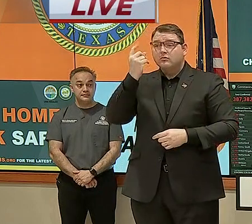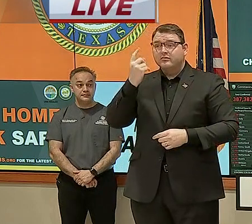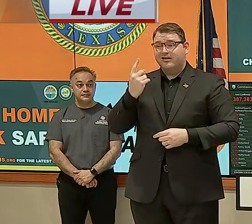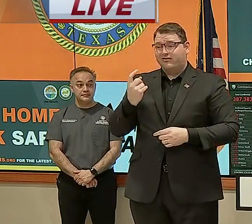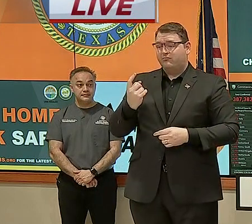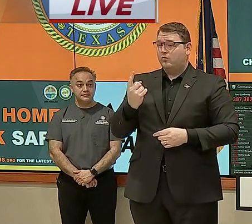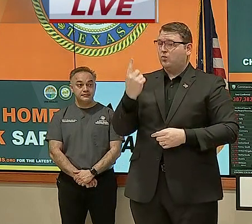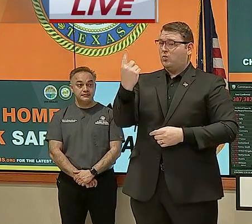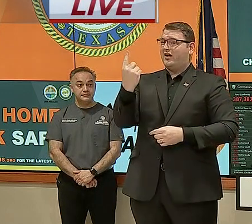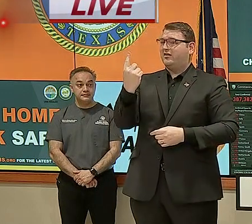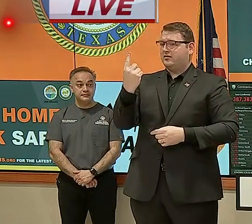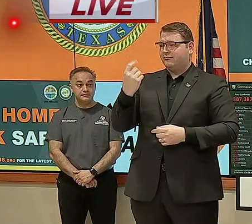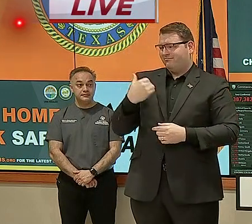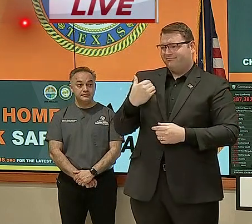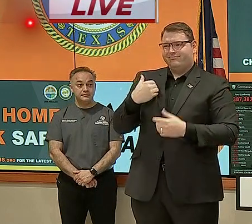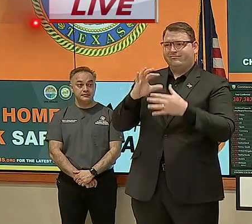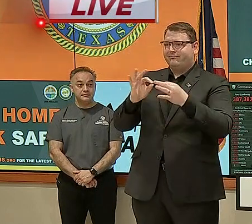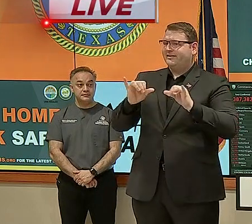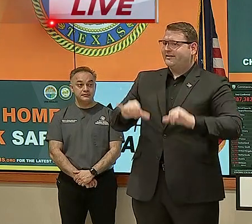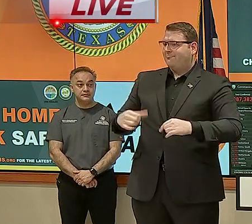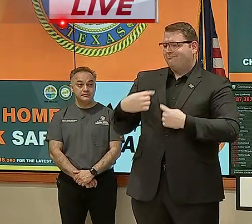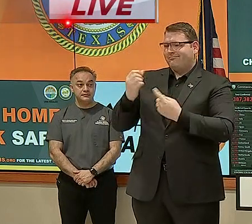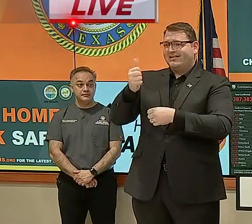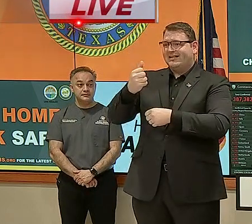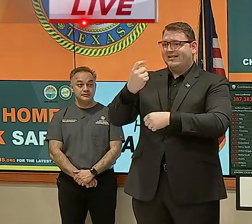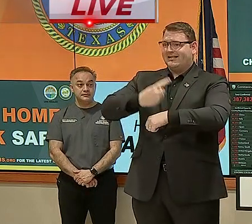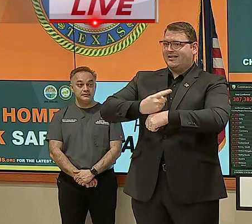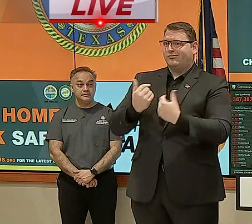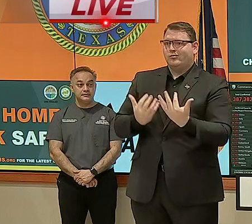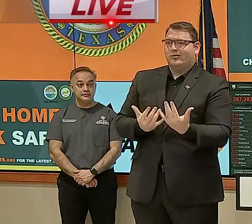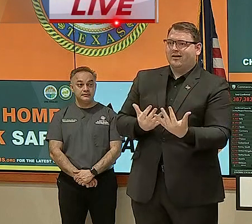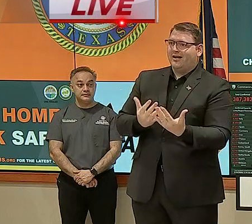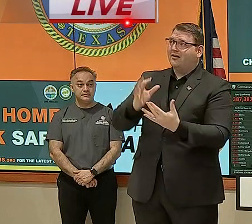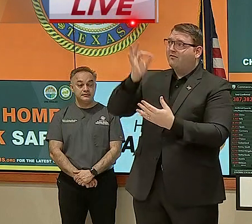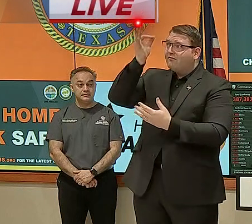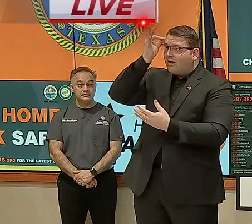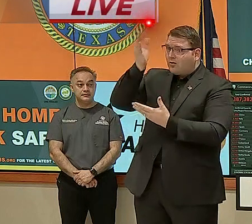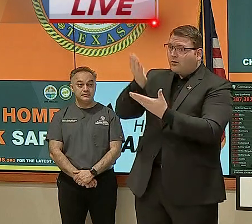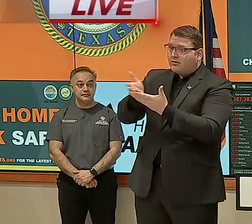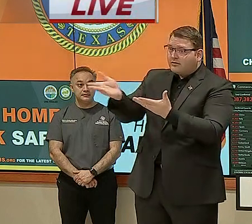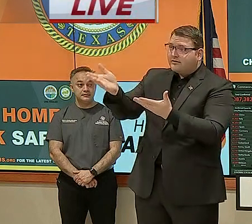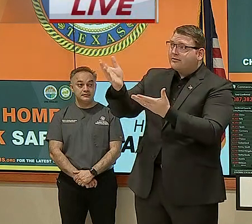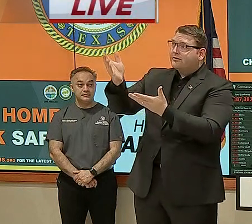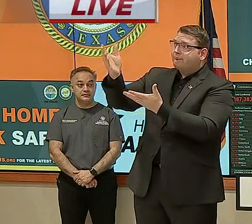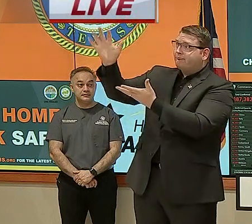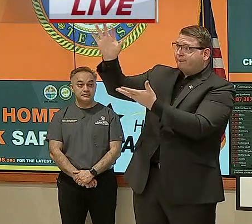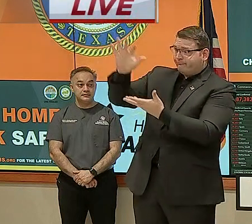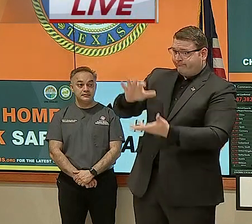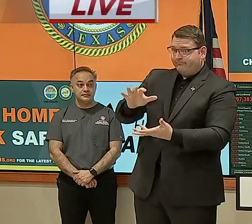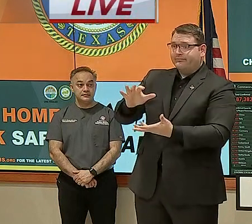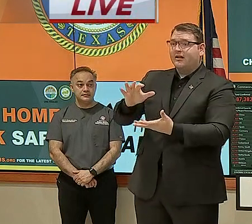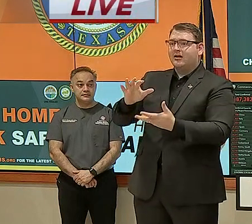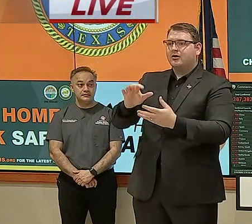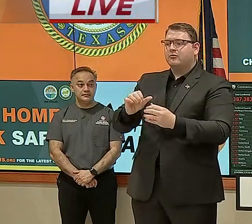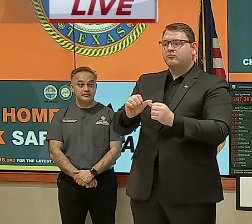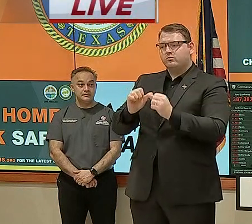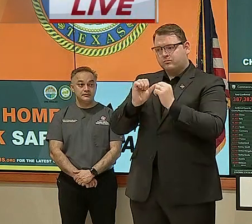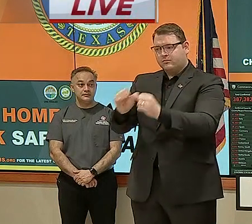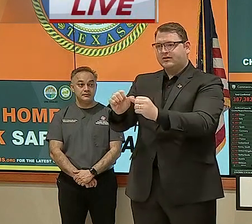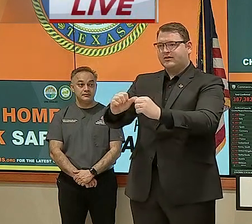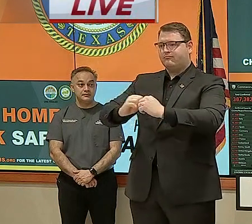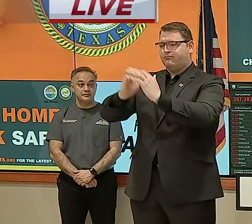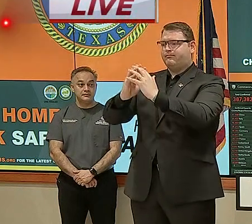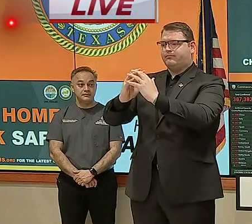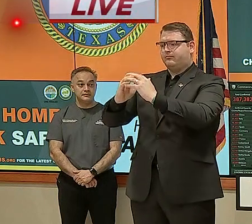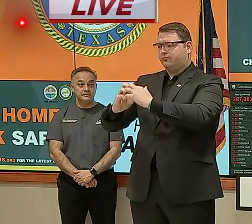10 days or so, we are relying on federal government supplies to keep these testing sites open. So they sent us